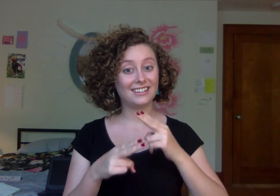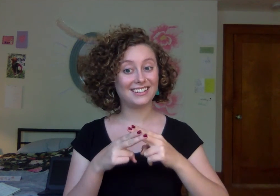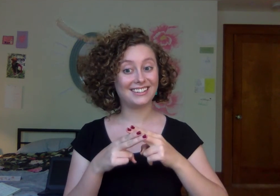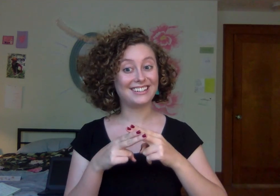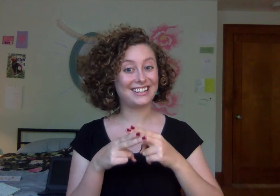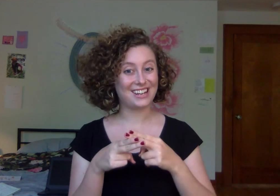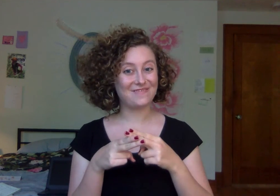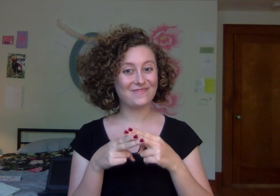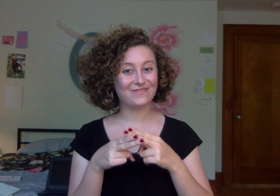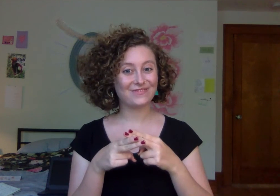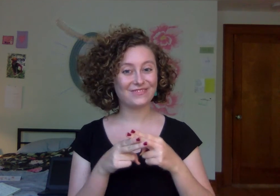name,